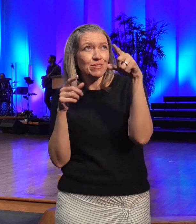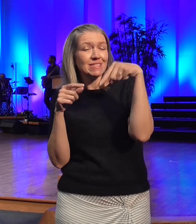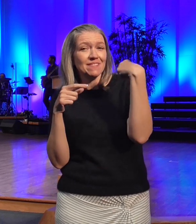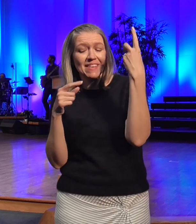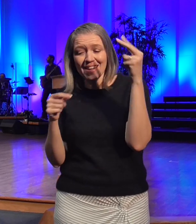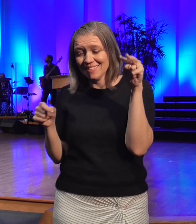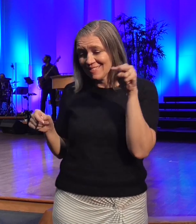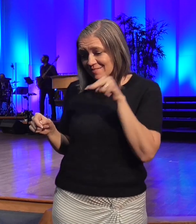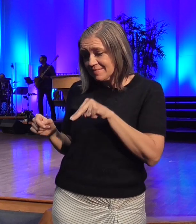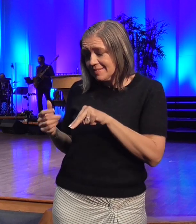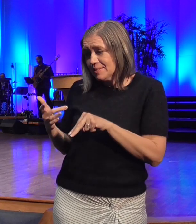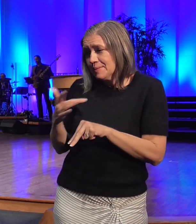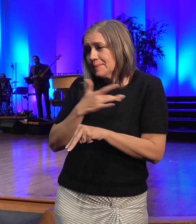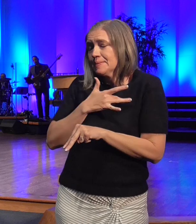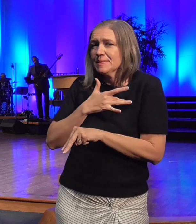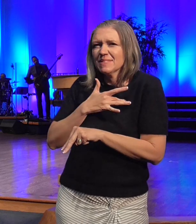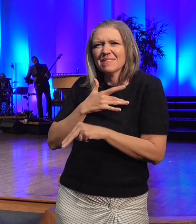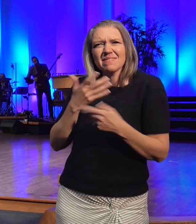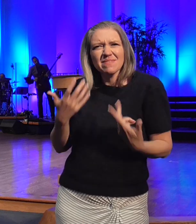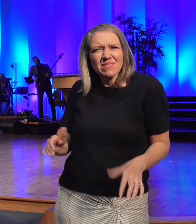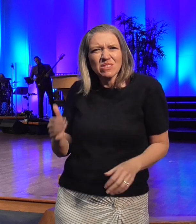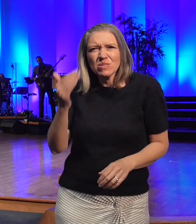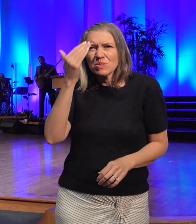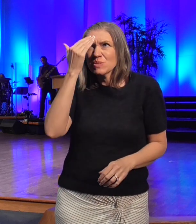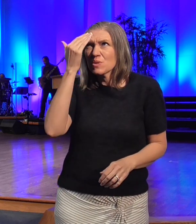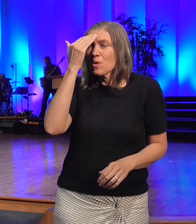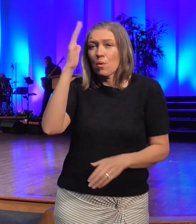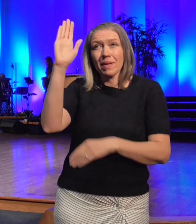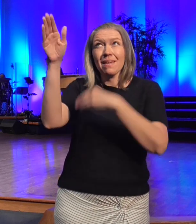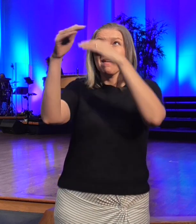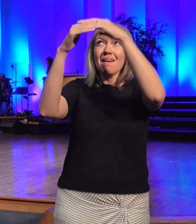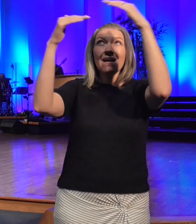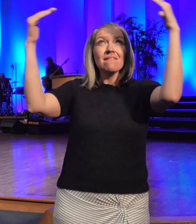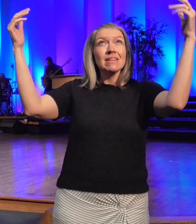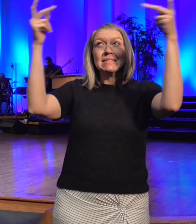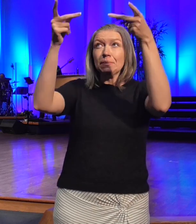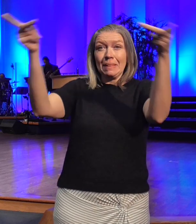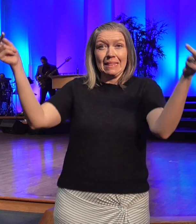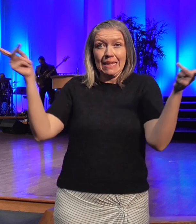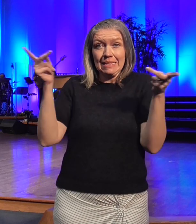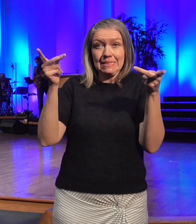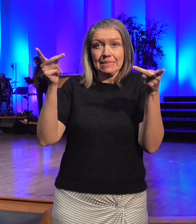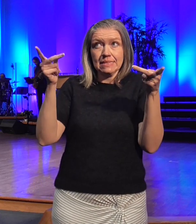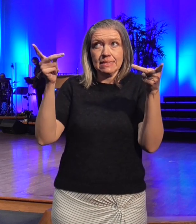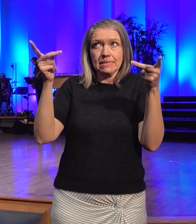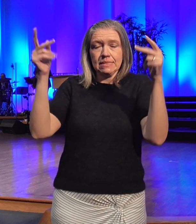mother's face, knowing heaven's just a place